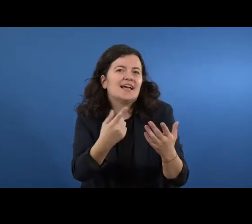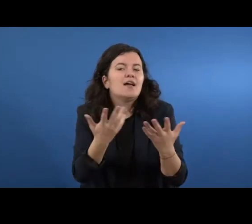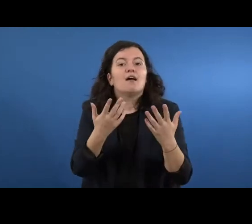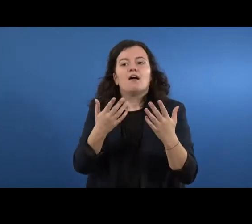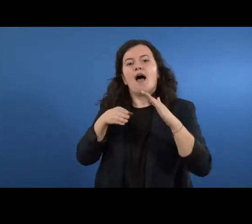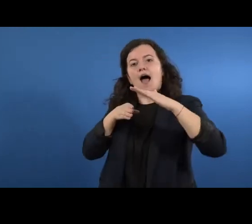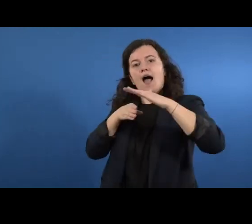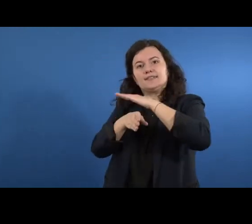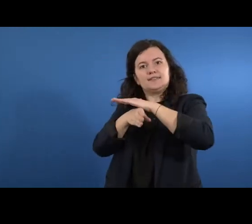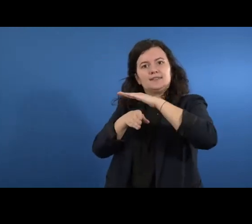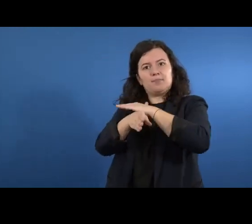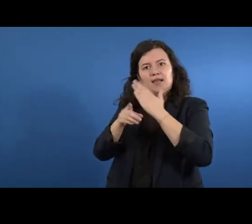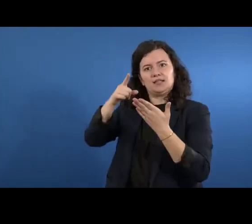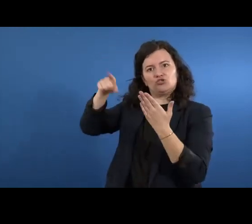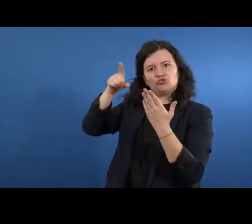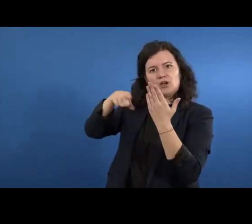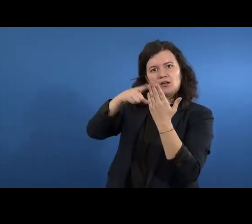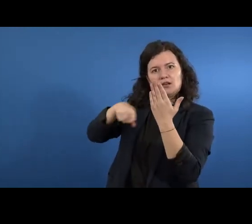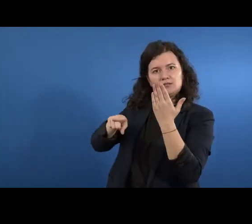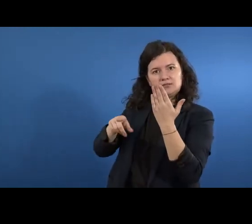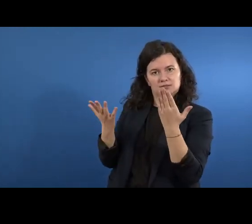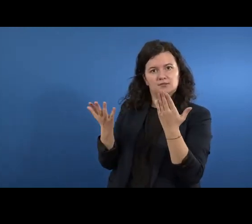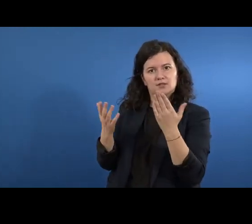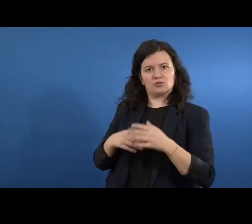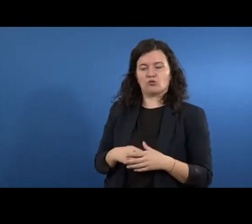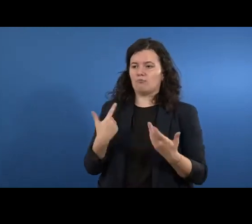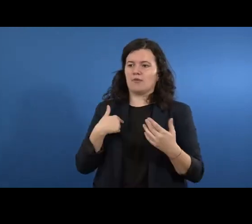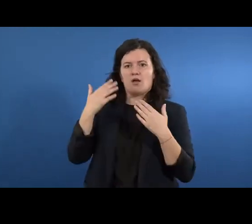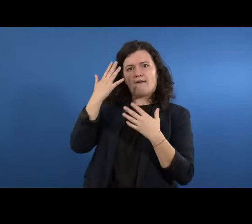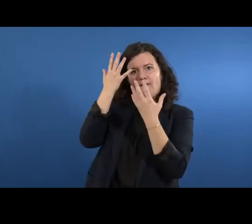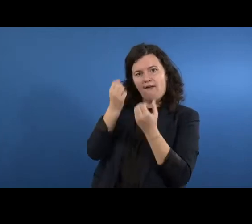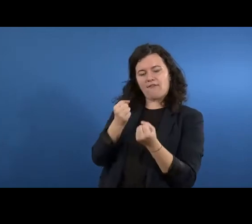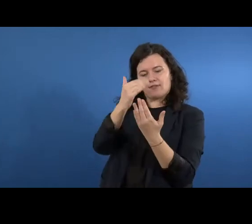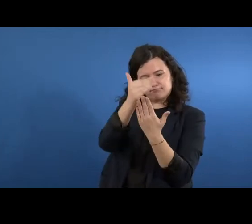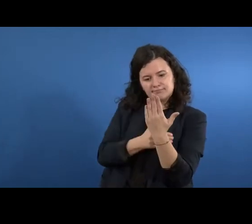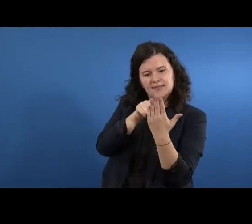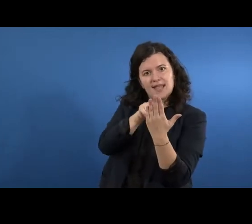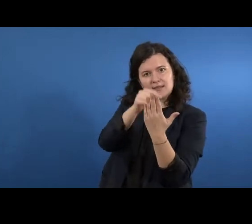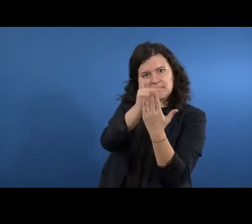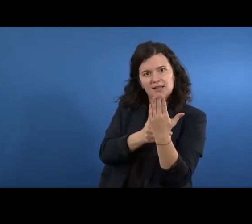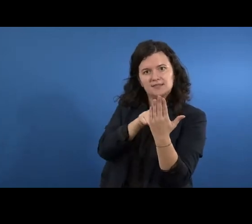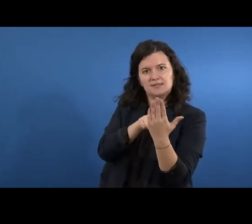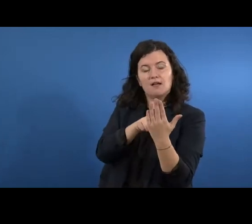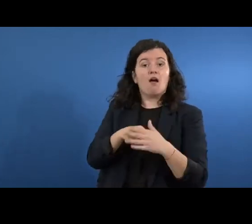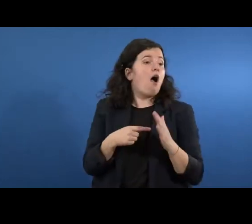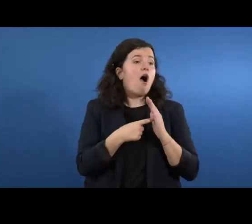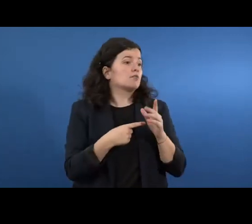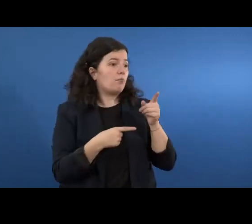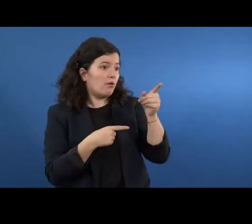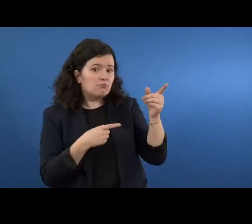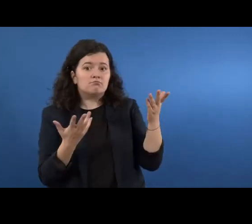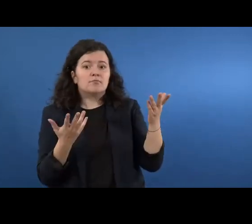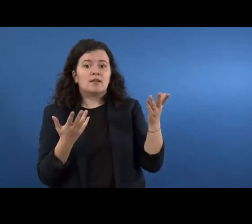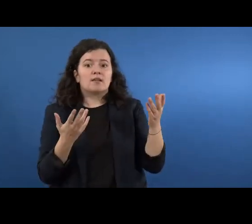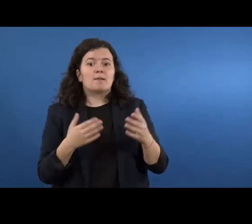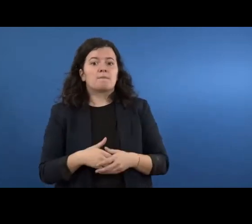training providers in their national database. So as long as they are not, you know, complying with specific